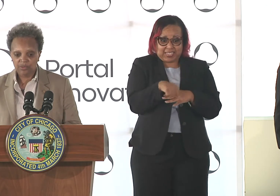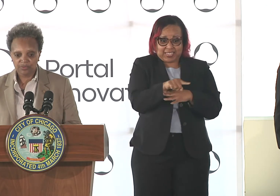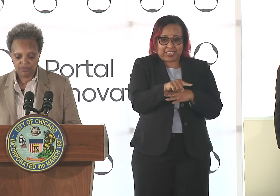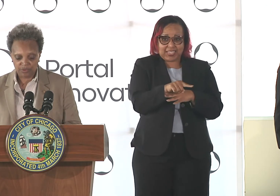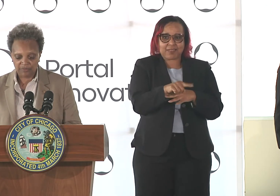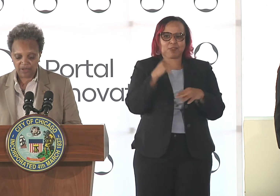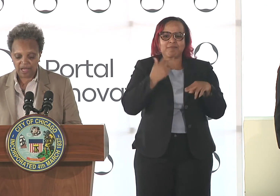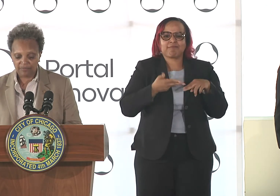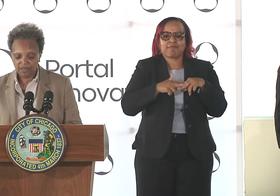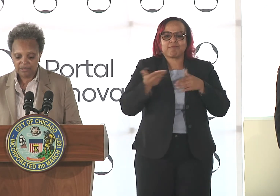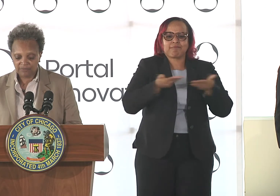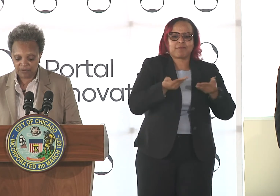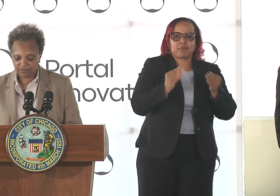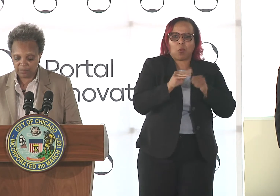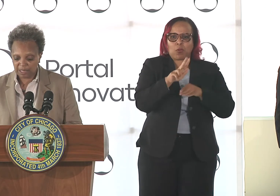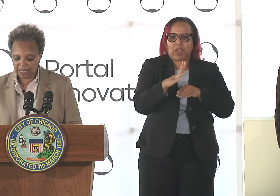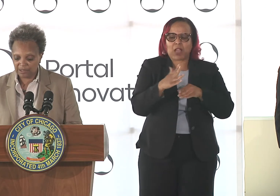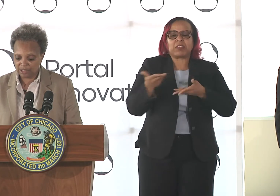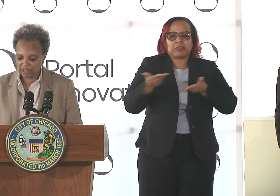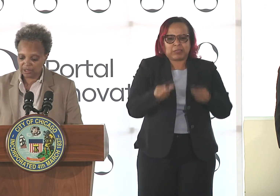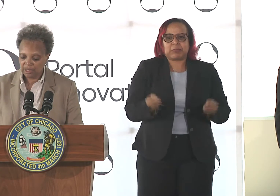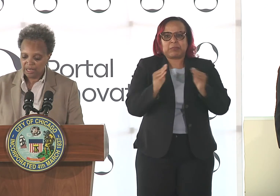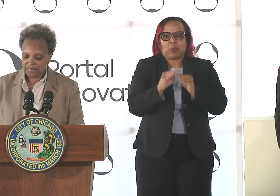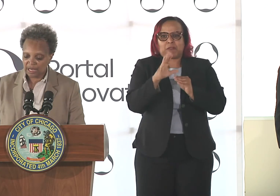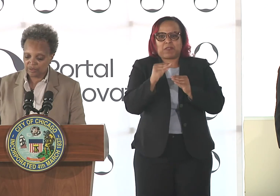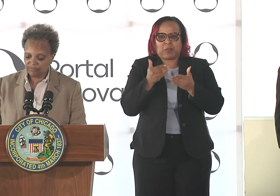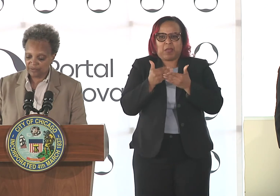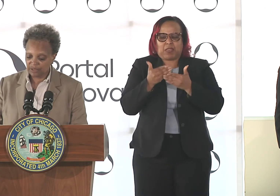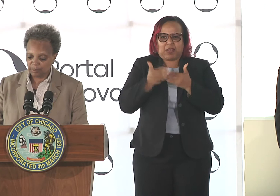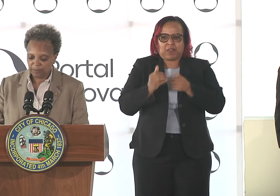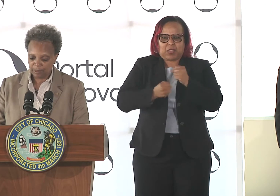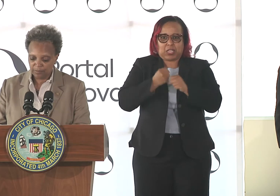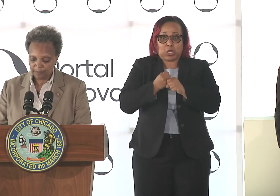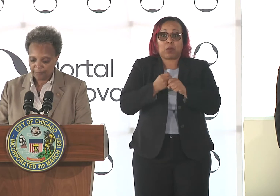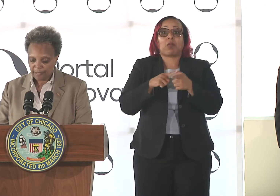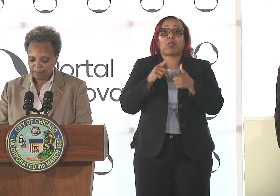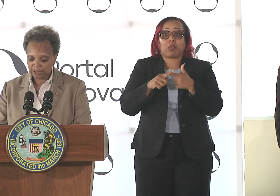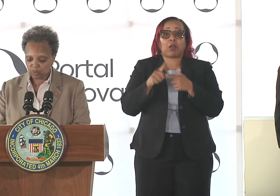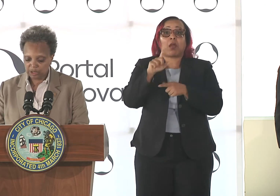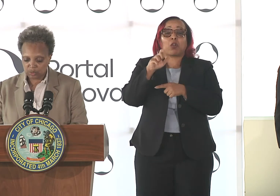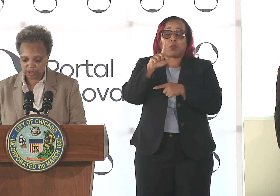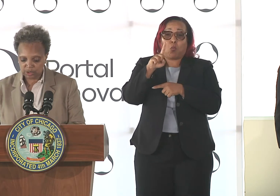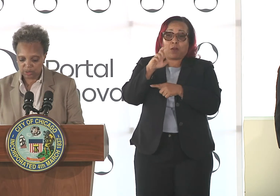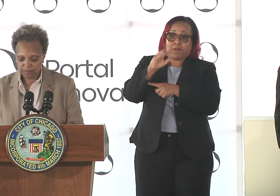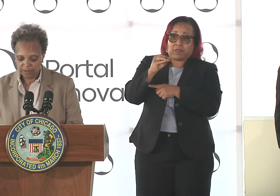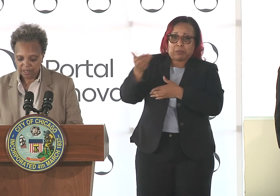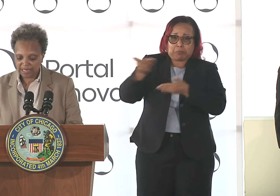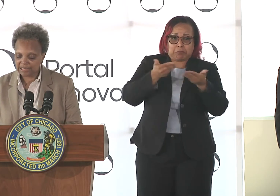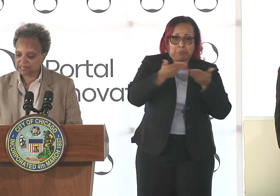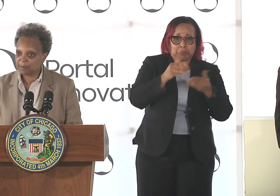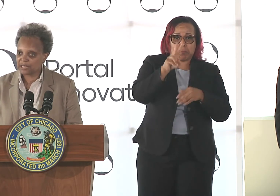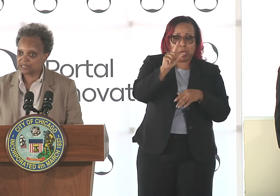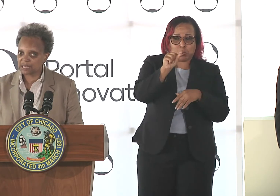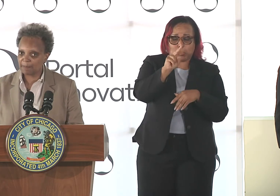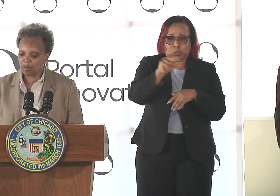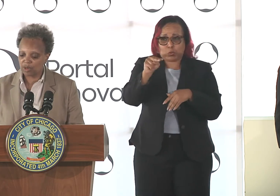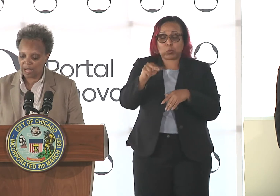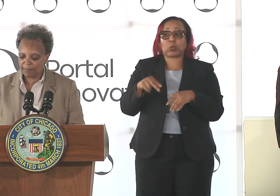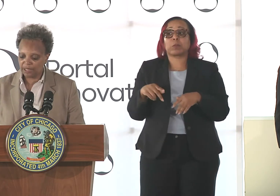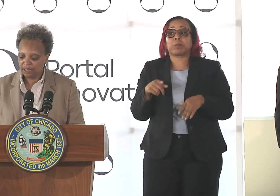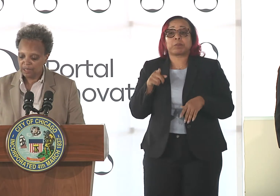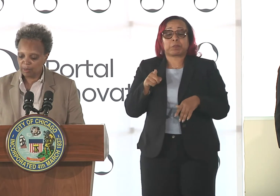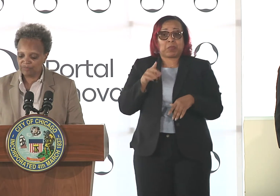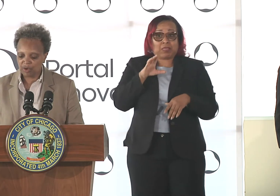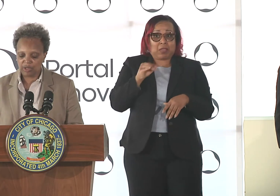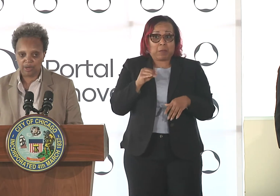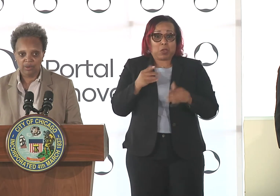to 35 to 50 by the end of the year and 150 people by 2022. And as it expands its